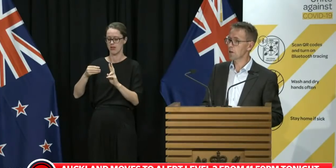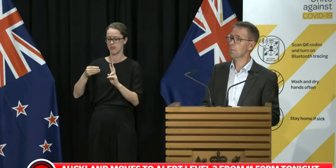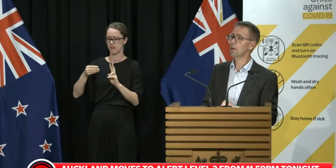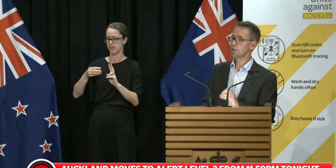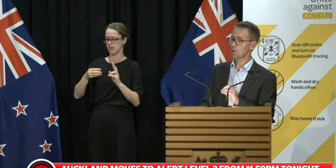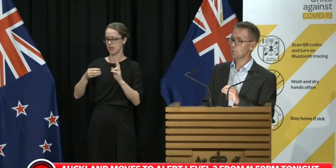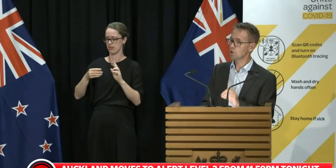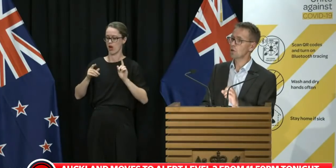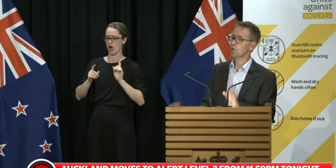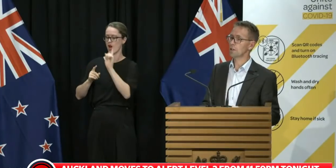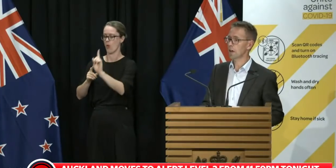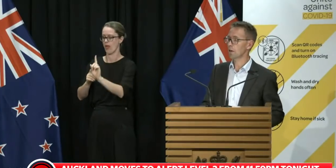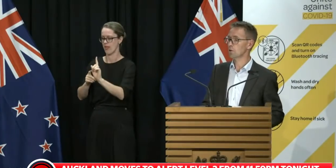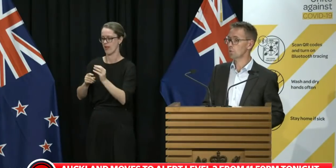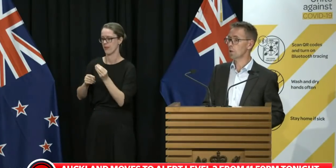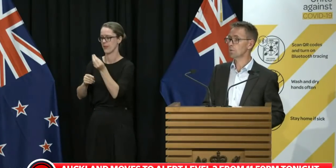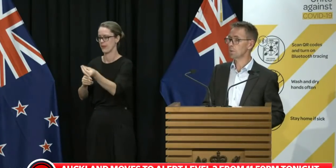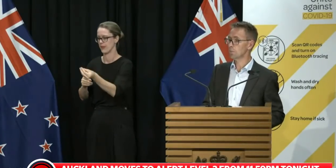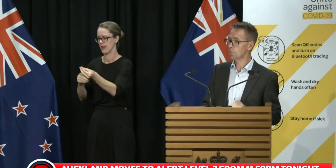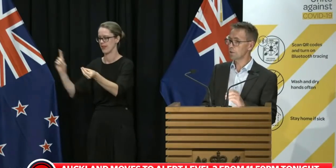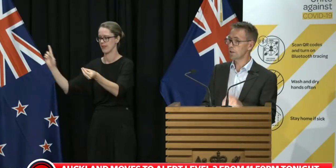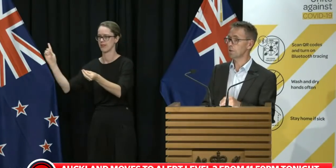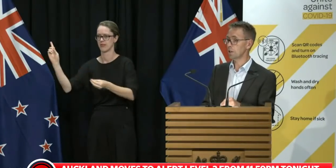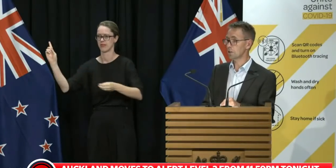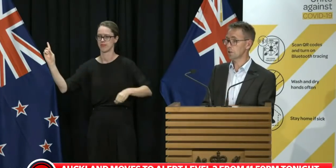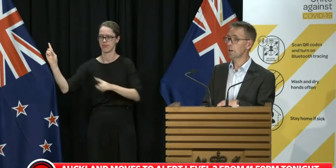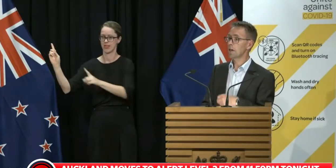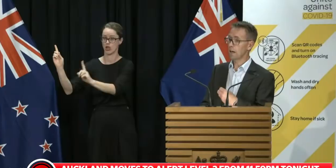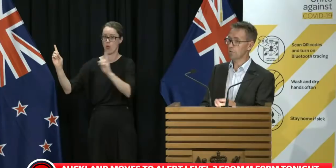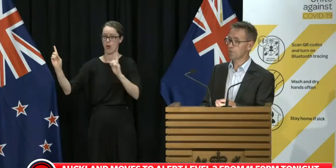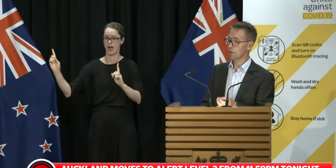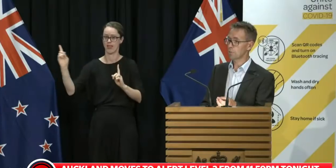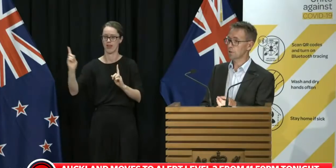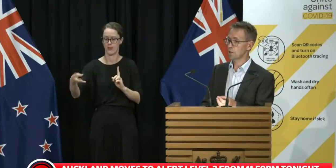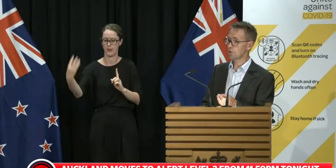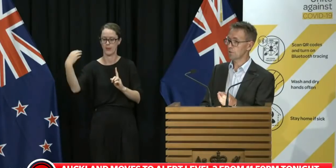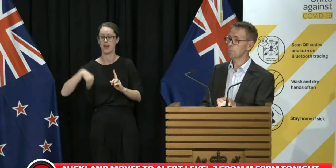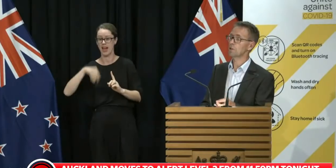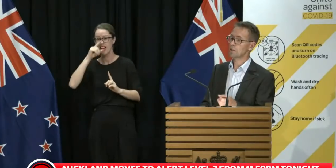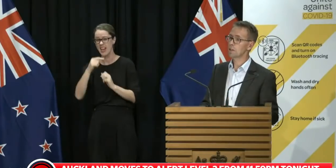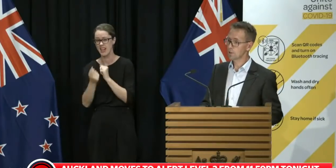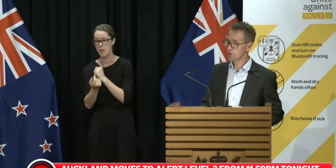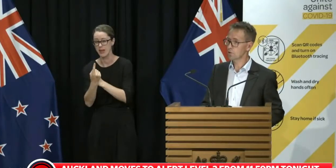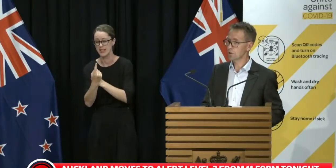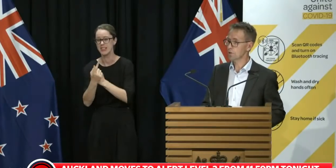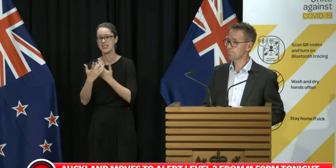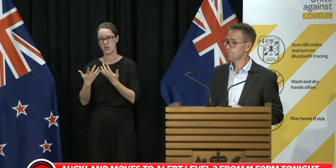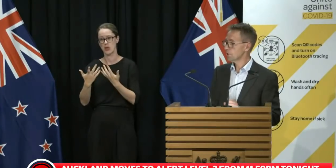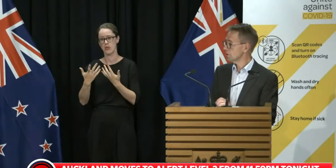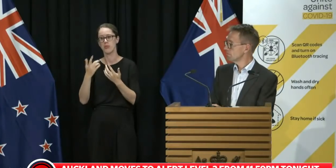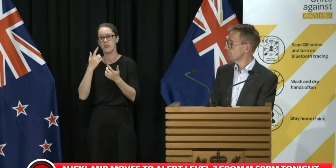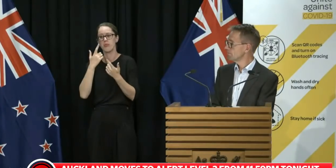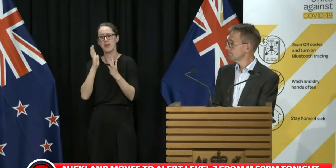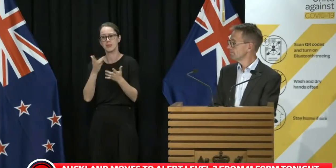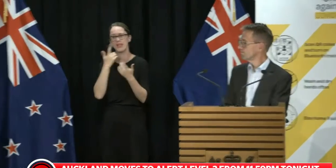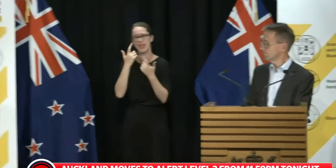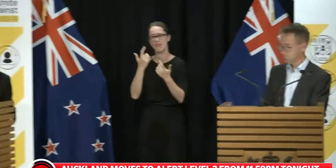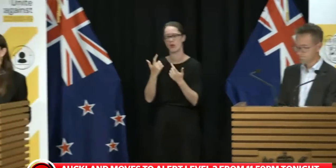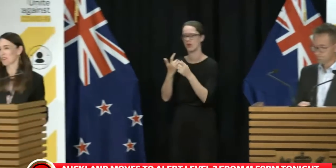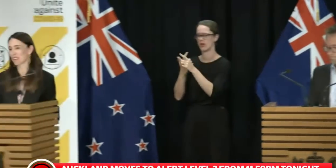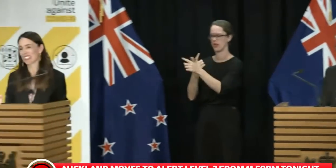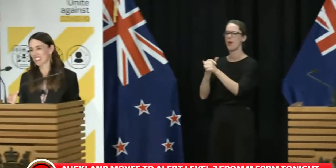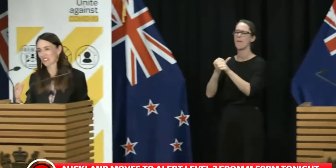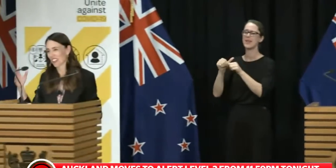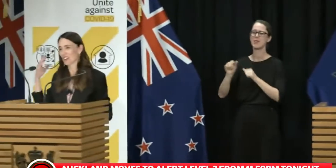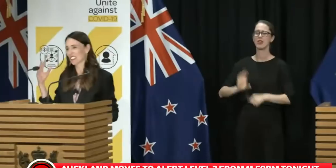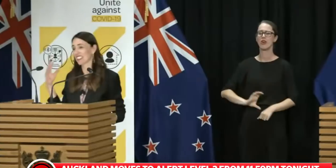the same time. So I would strongly encourage all those people, for their protection and for their protection of the community, to do so. Give yourself the confidence. You